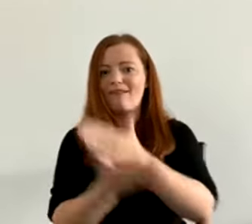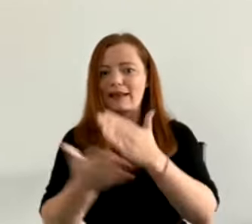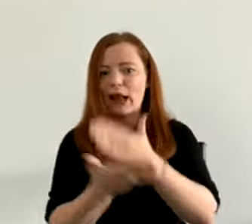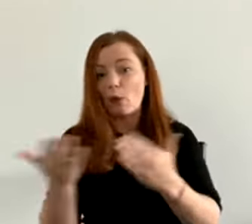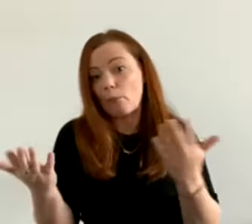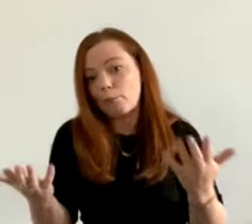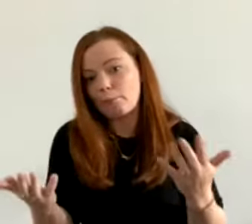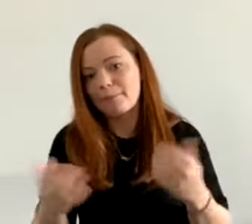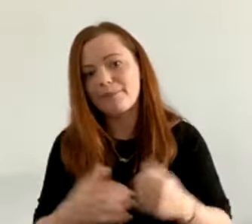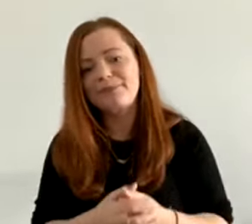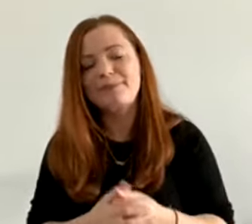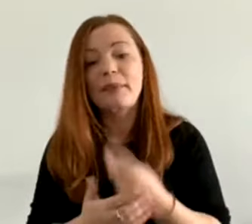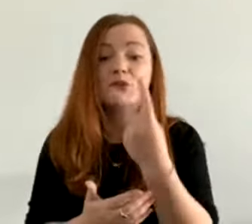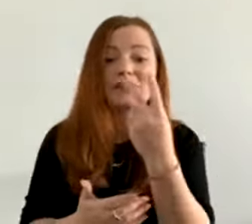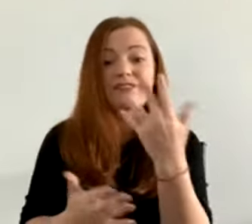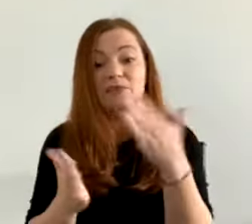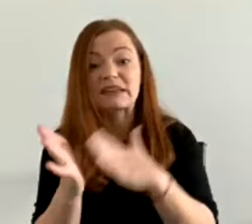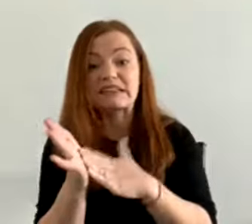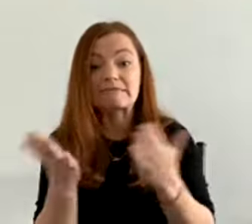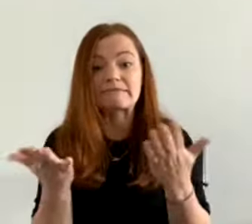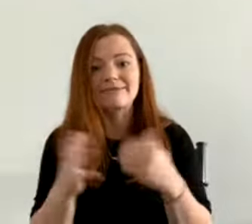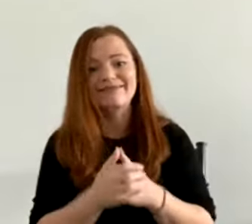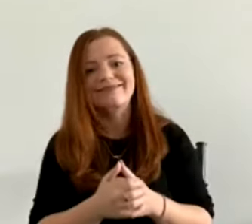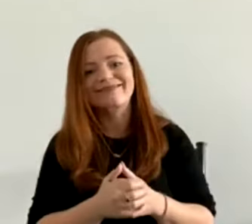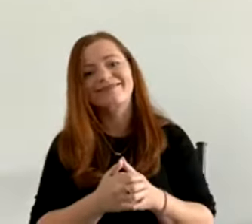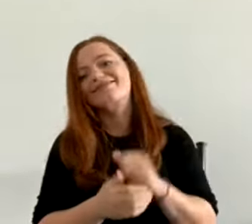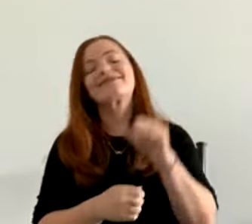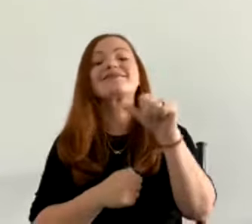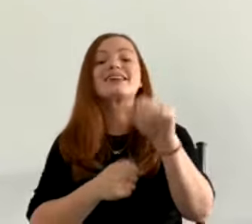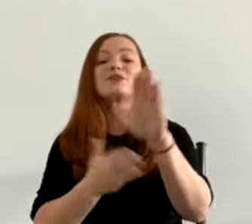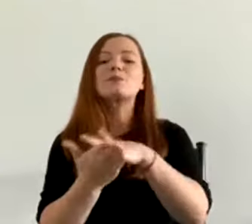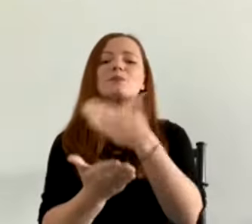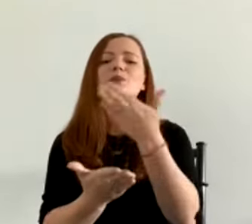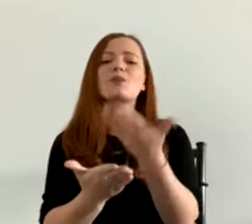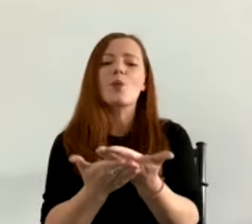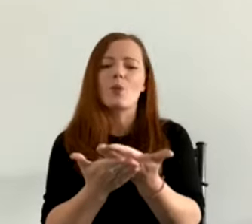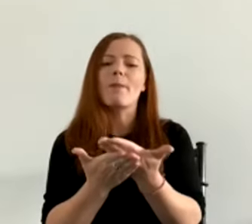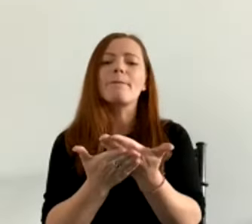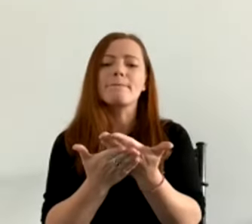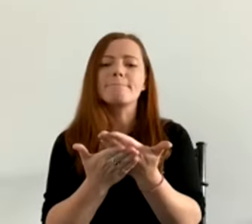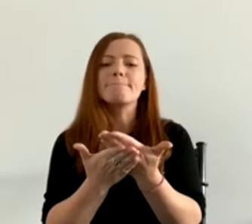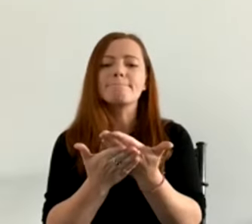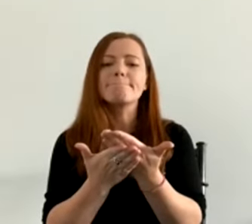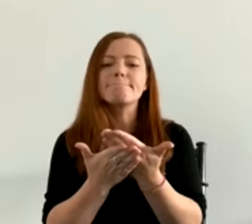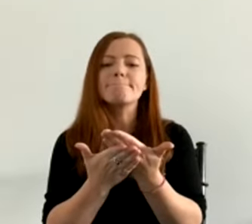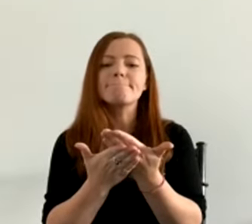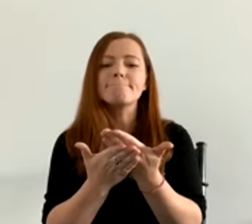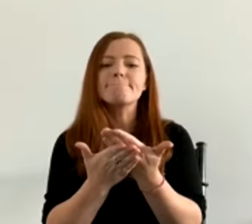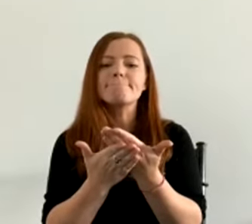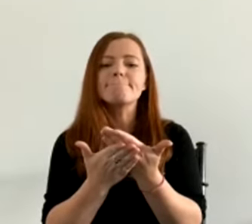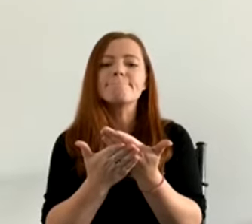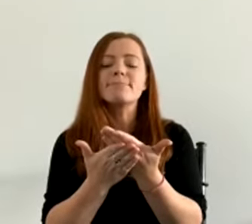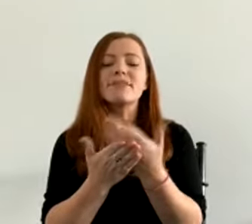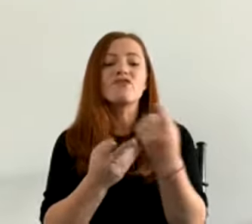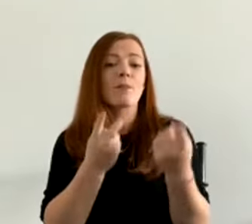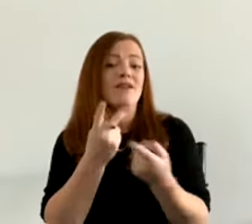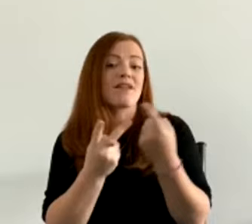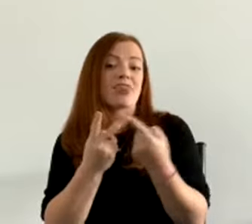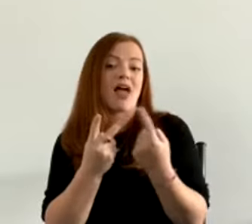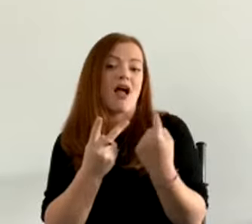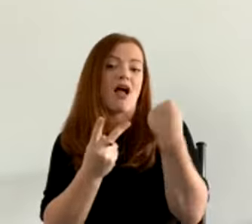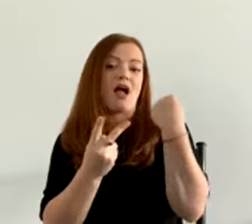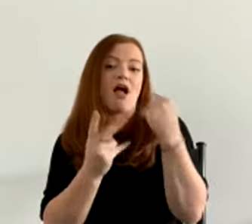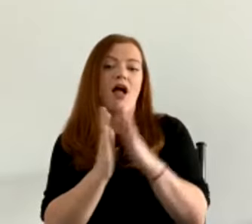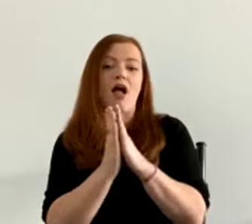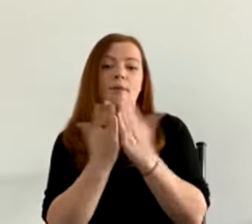And the next poem I'm going to read again is another poem from another anthology that I was in last